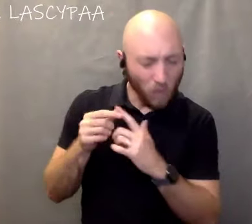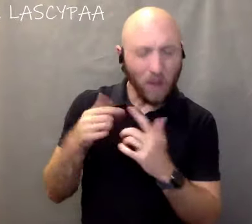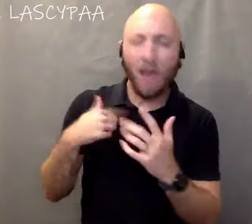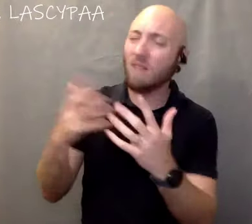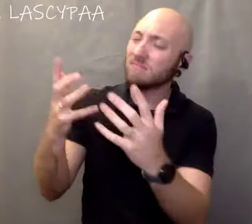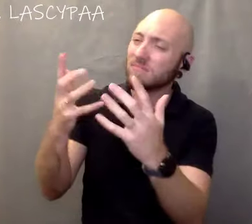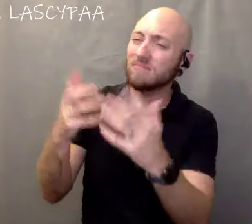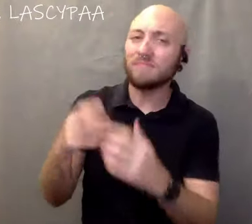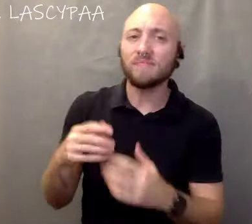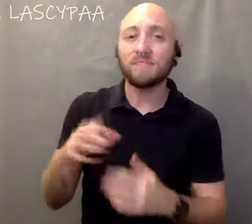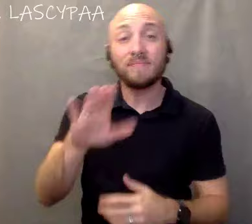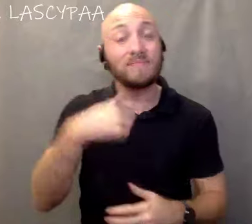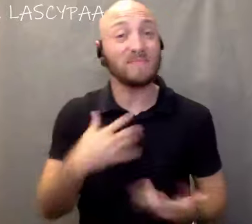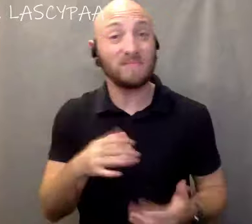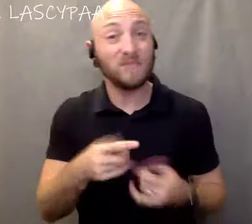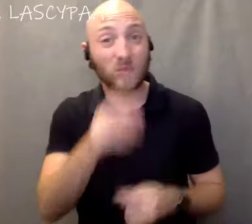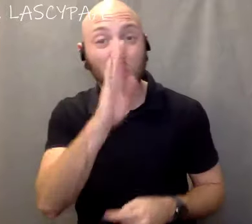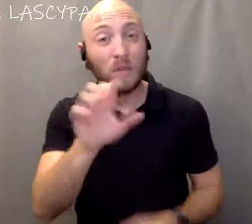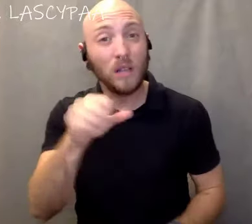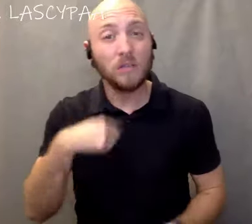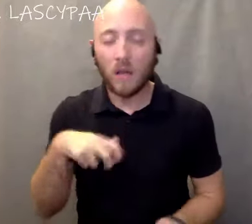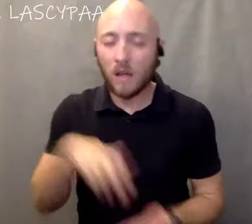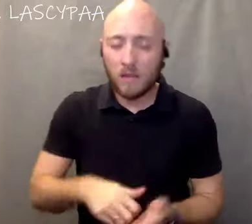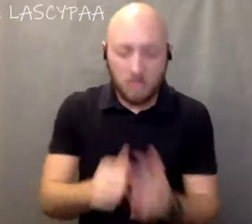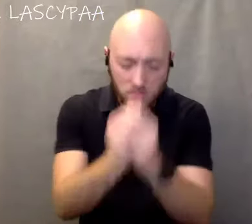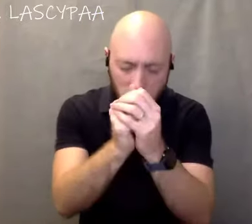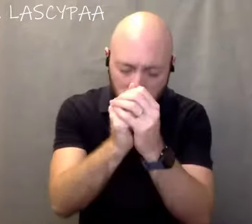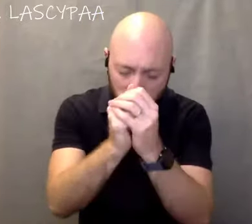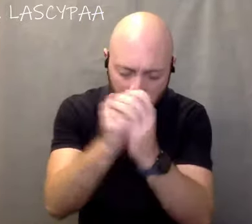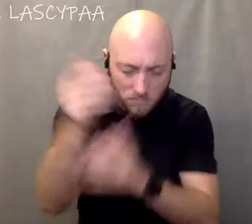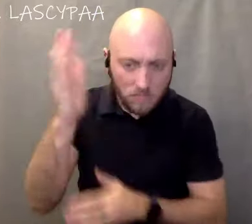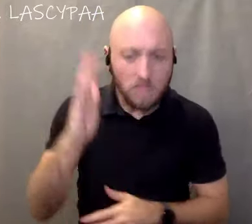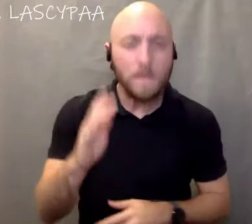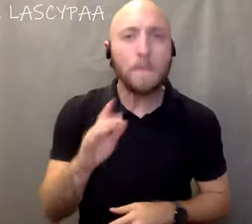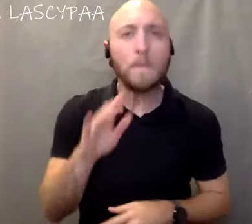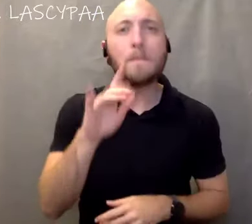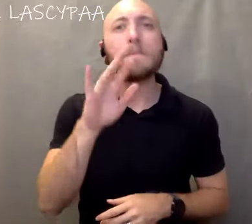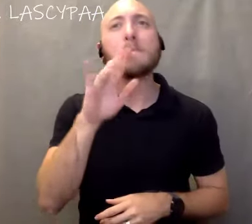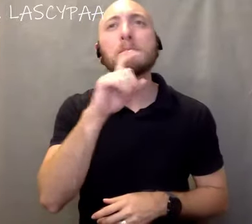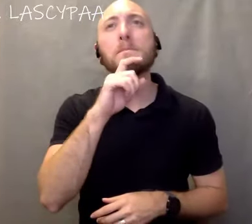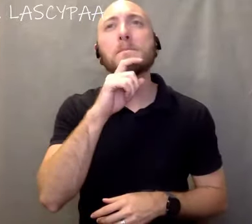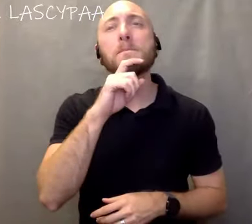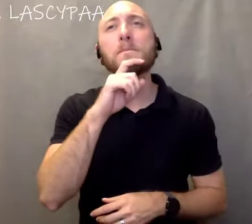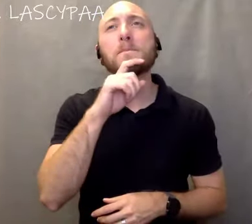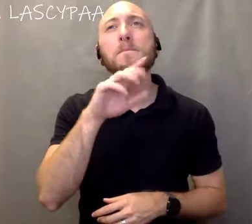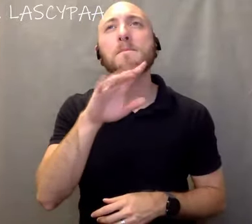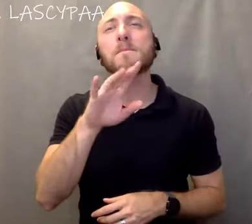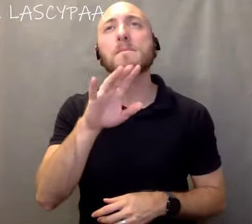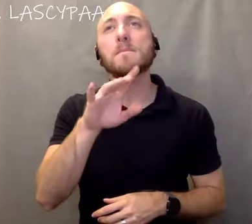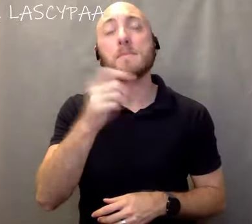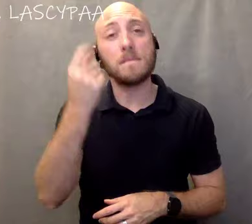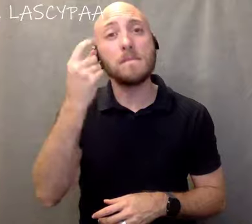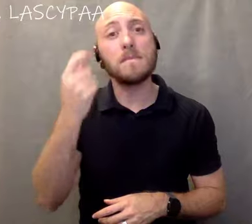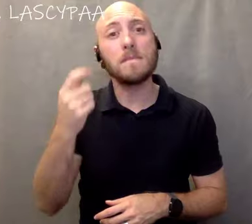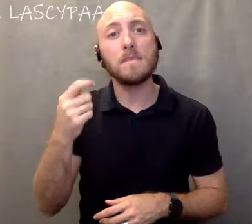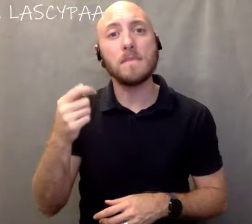tried to be sober before. And because I am part of this